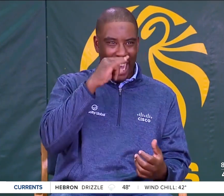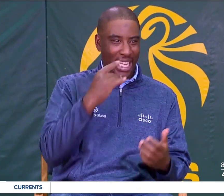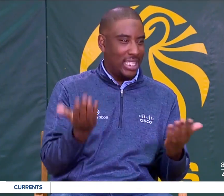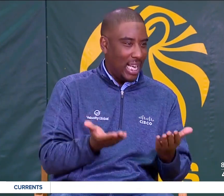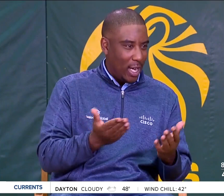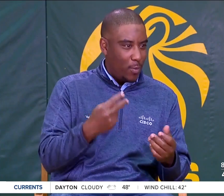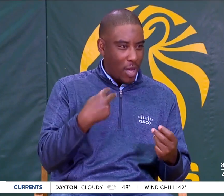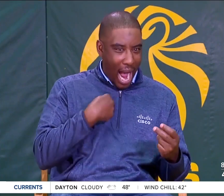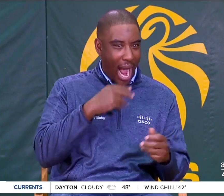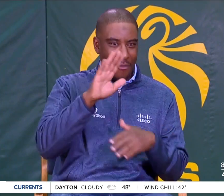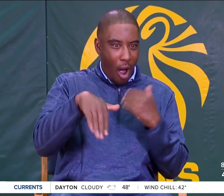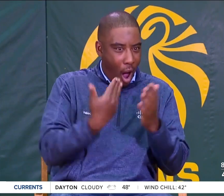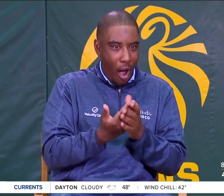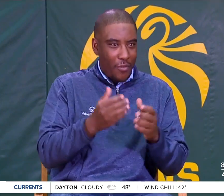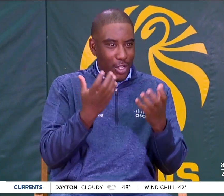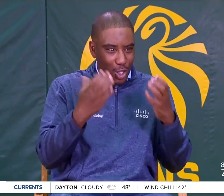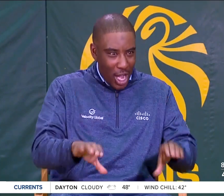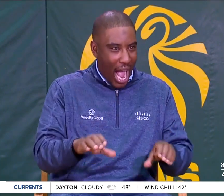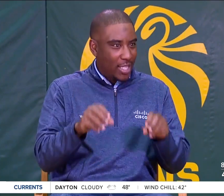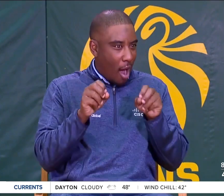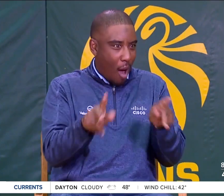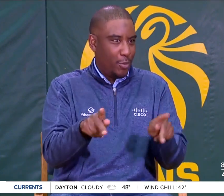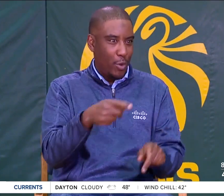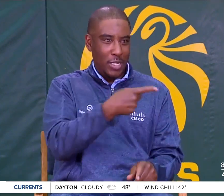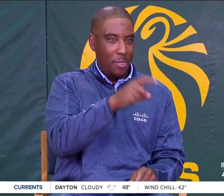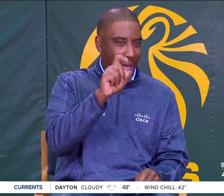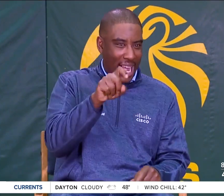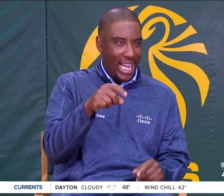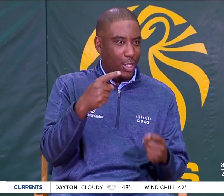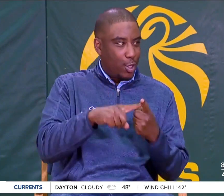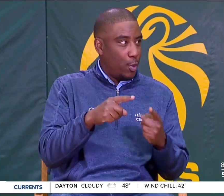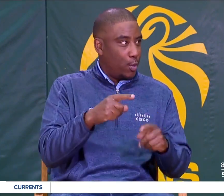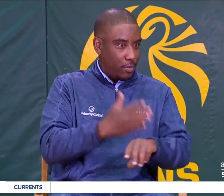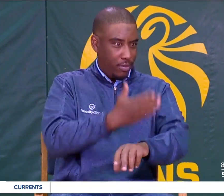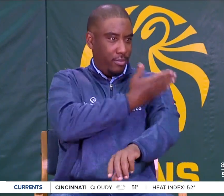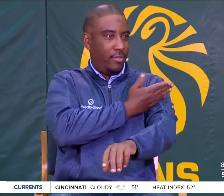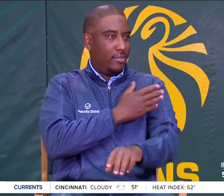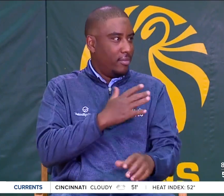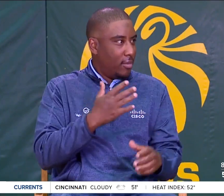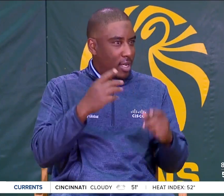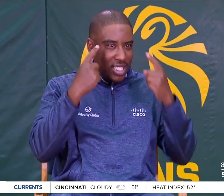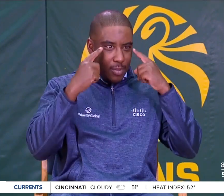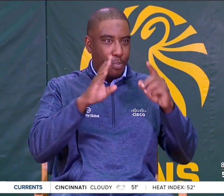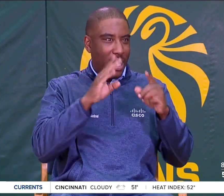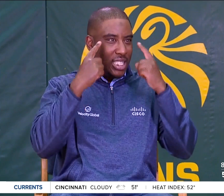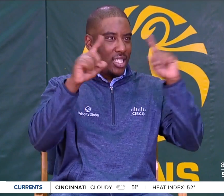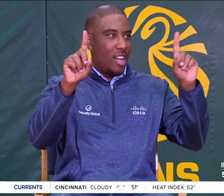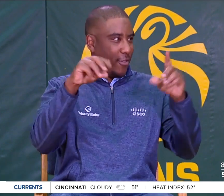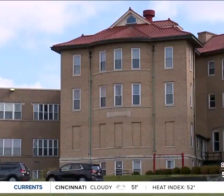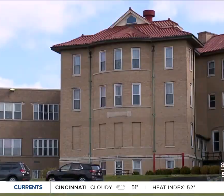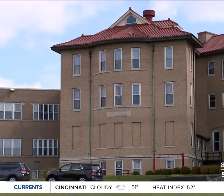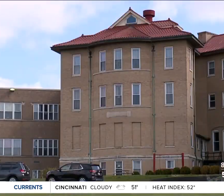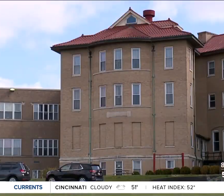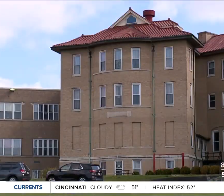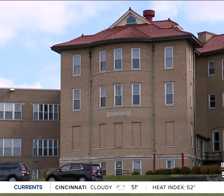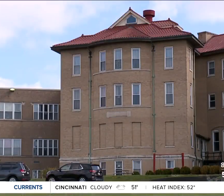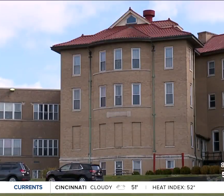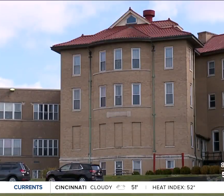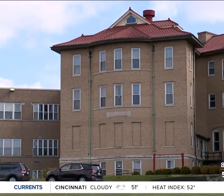so the kids here have all the chances and opportunities they need to be successful. He says helping the school